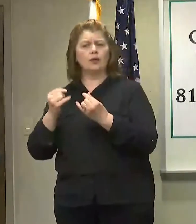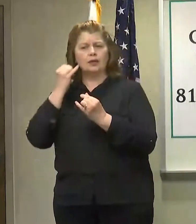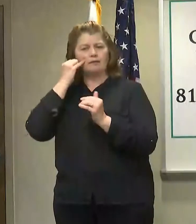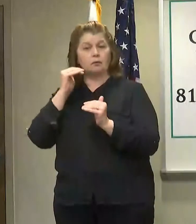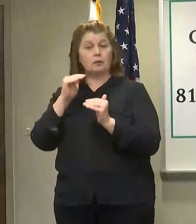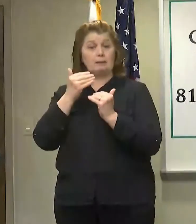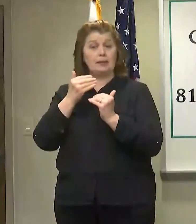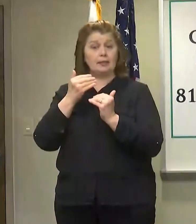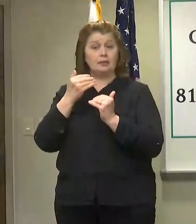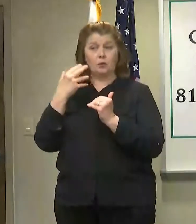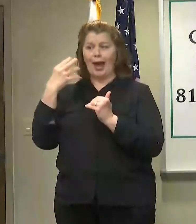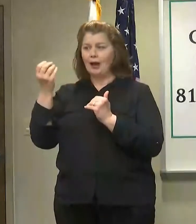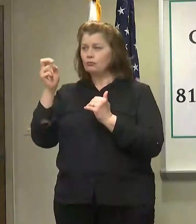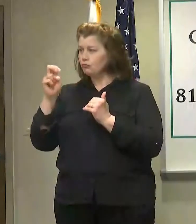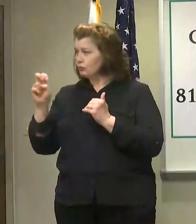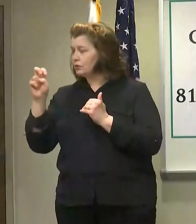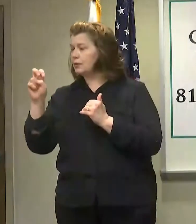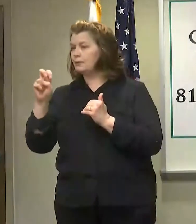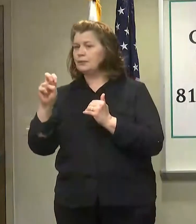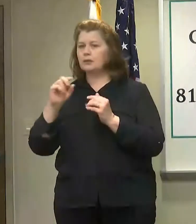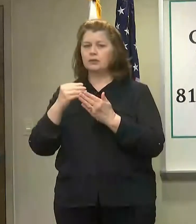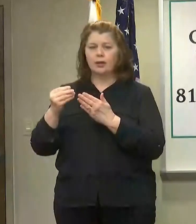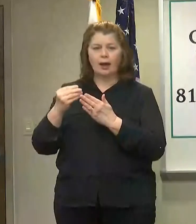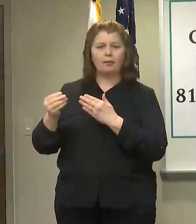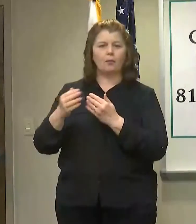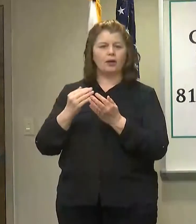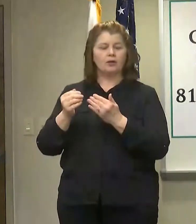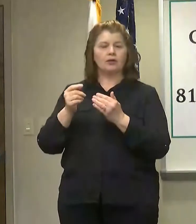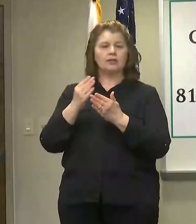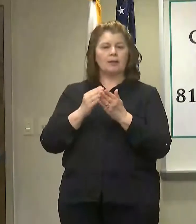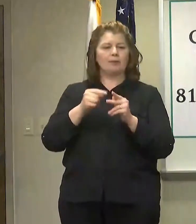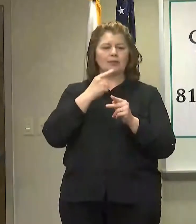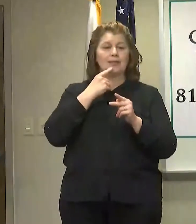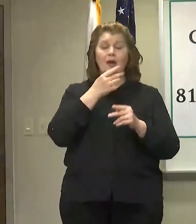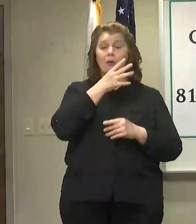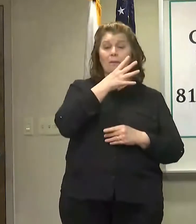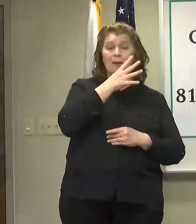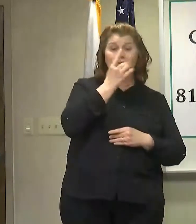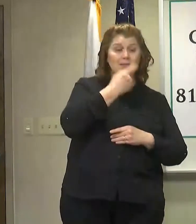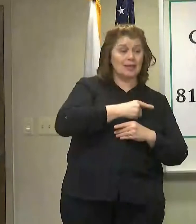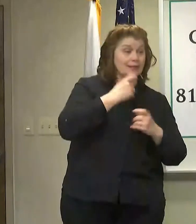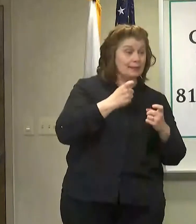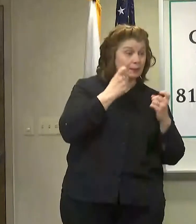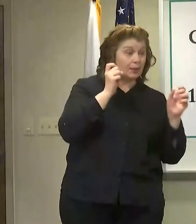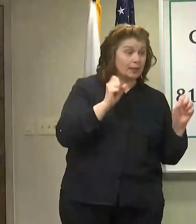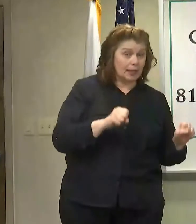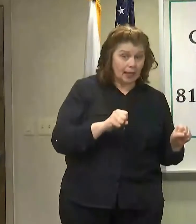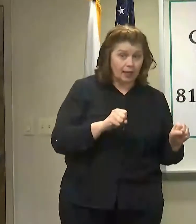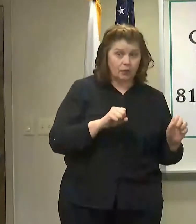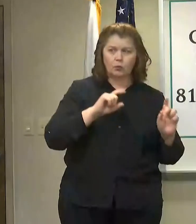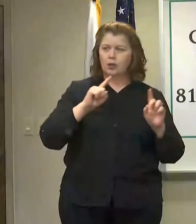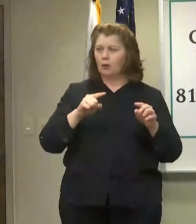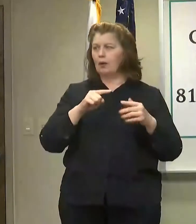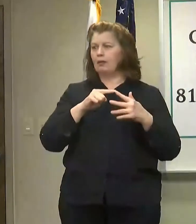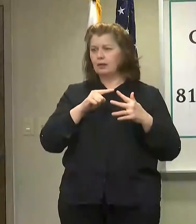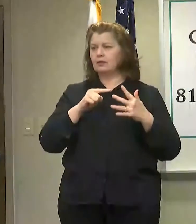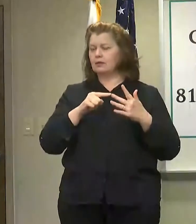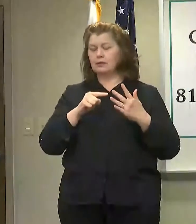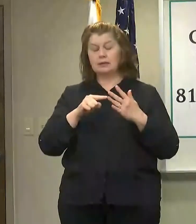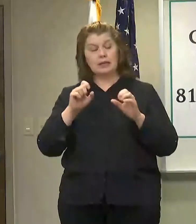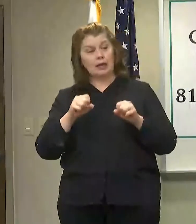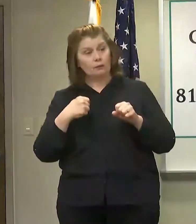trips out, you know, we're getting a lot of people saying, can we have a celebration for Mother's Day? Can we go and do this? Can